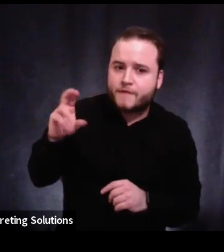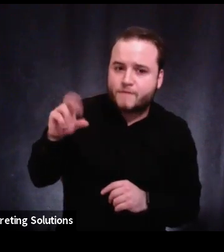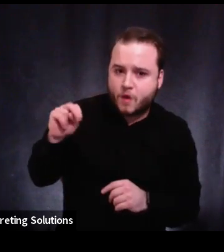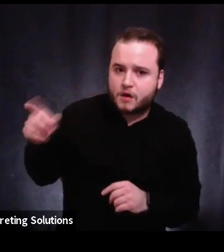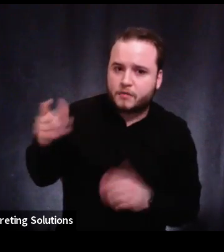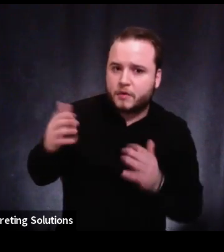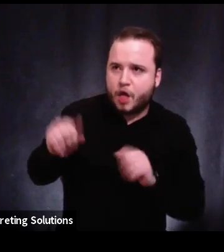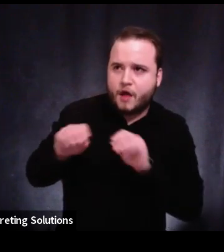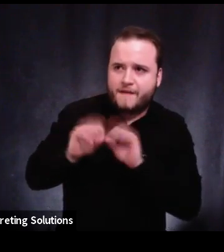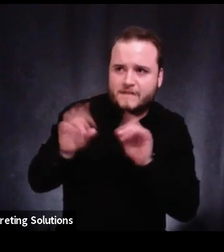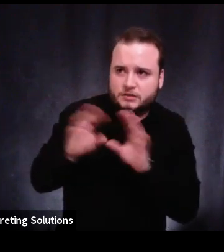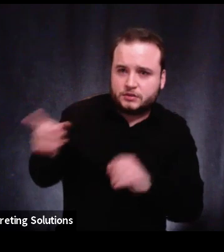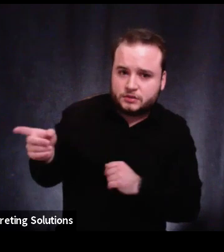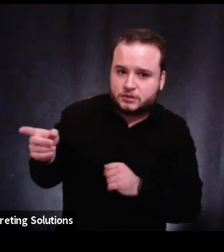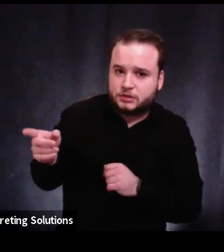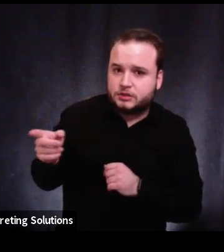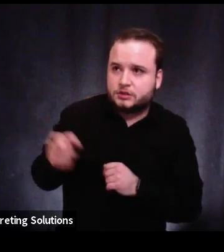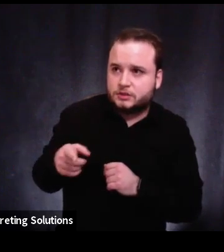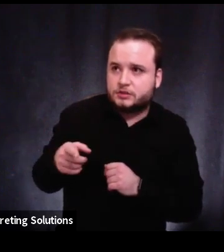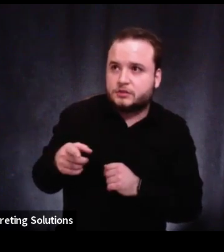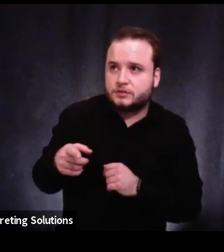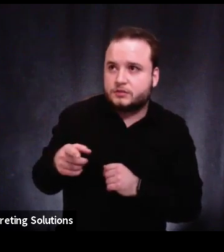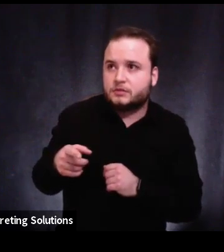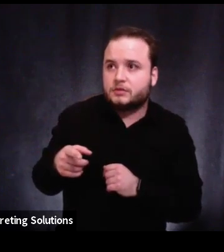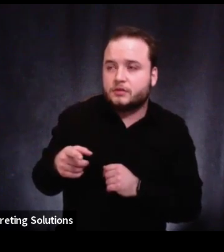in the population as a whole had passed.